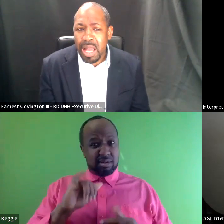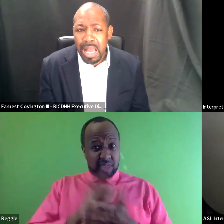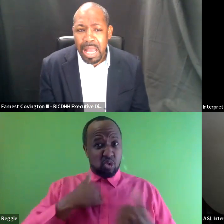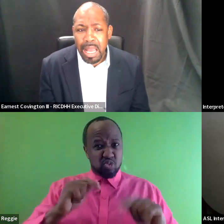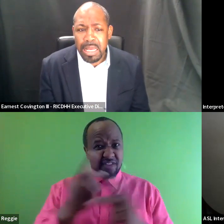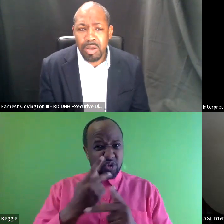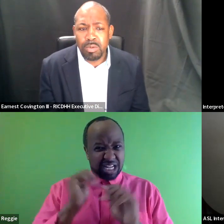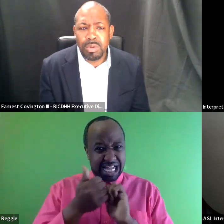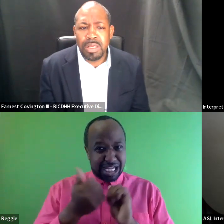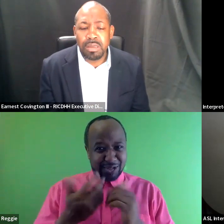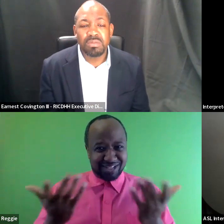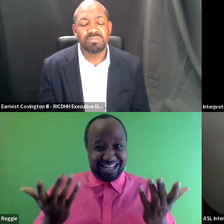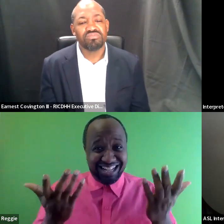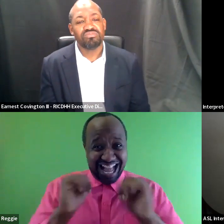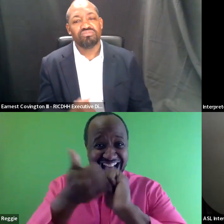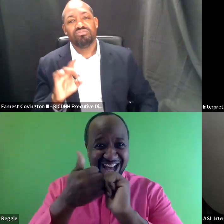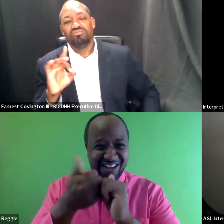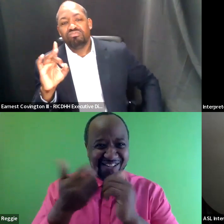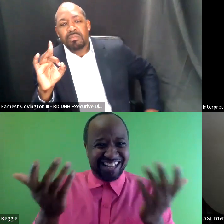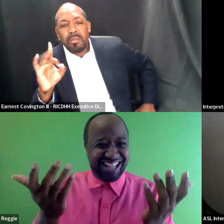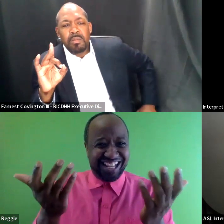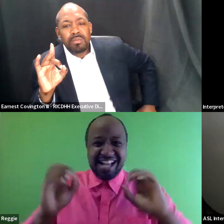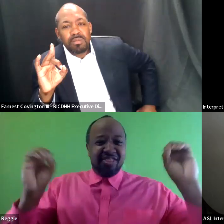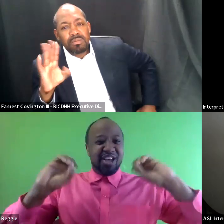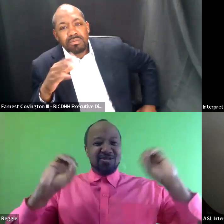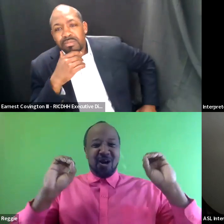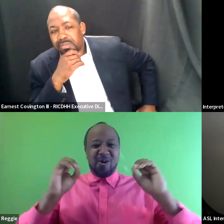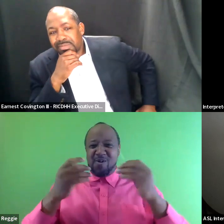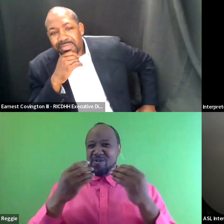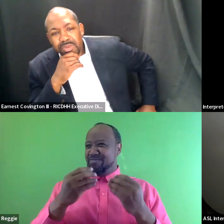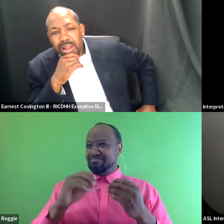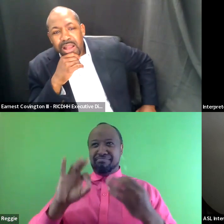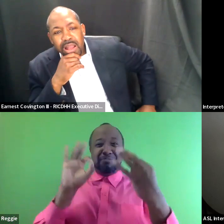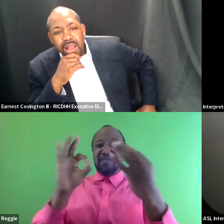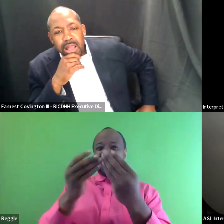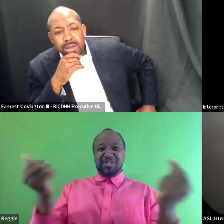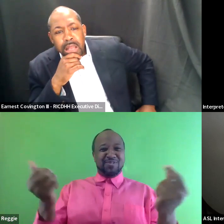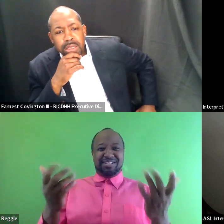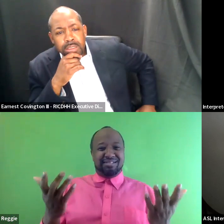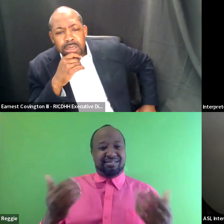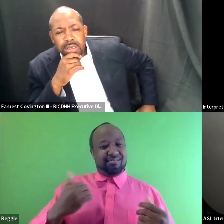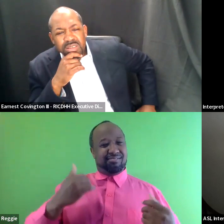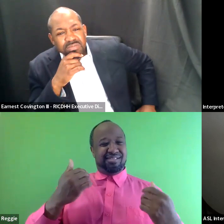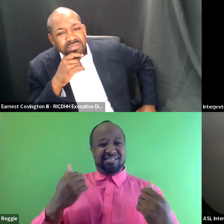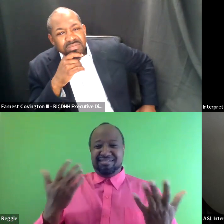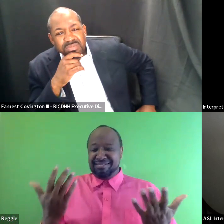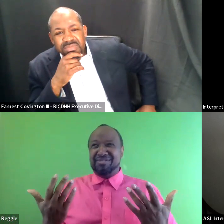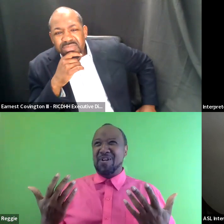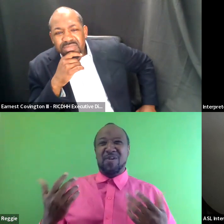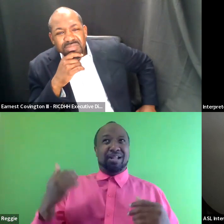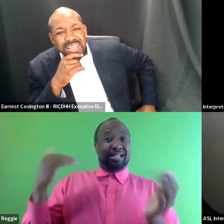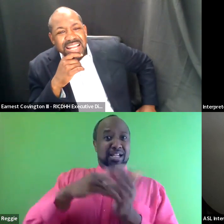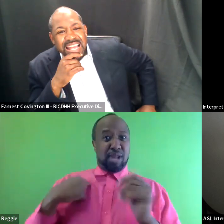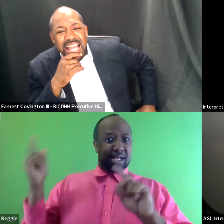has happened again and again in my life. And you just have to figure out how to deal with it. You're not doing anything wrong. There's no